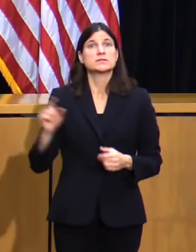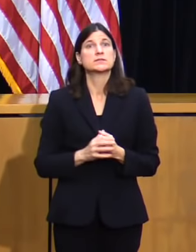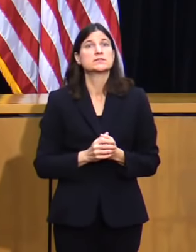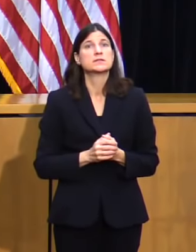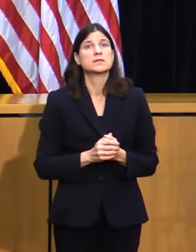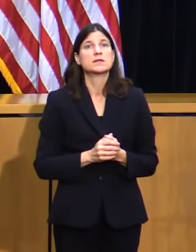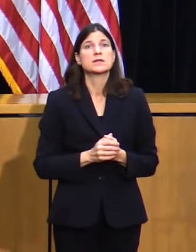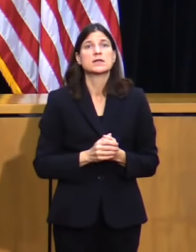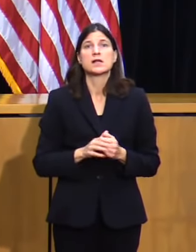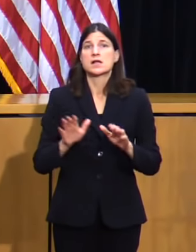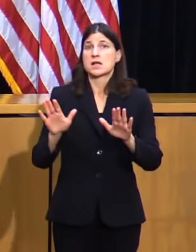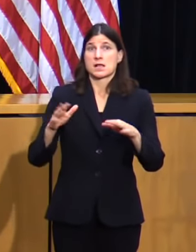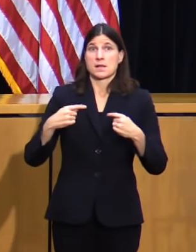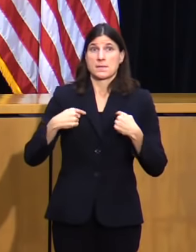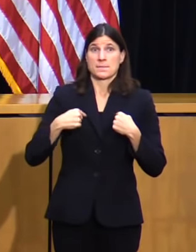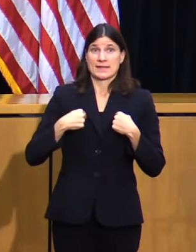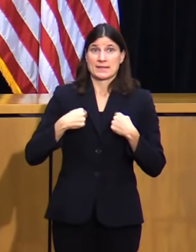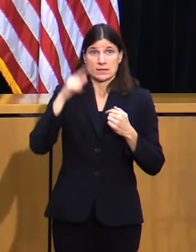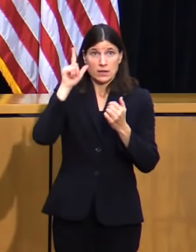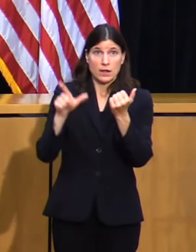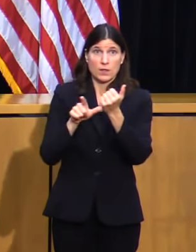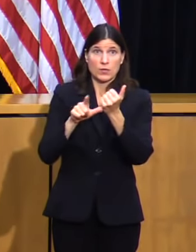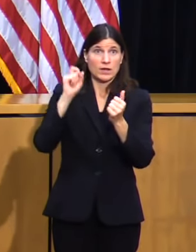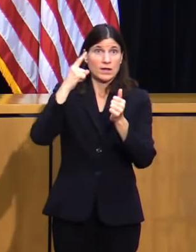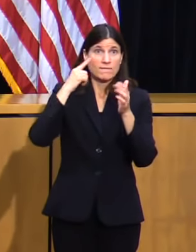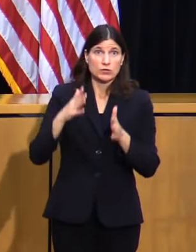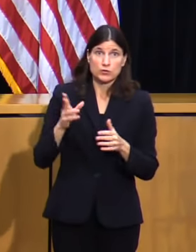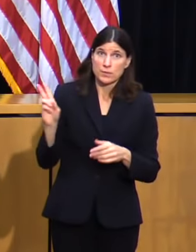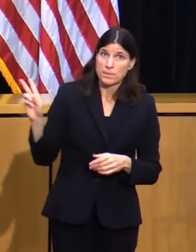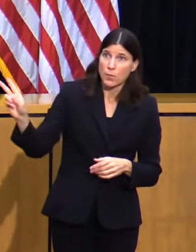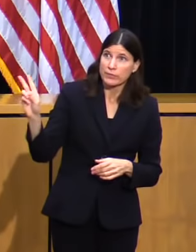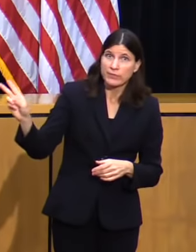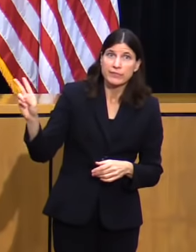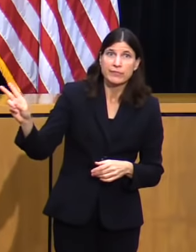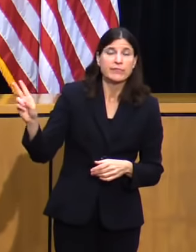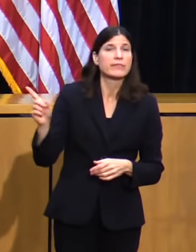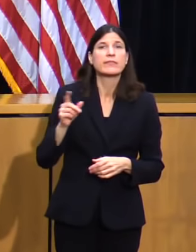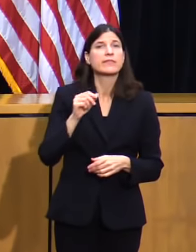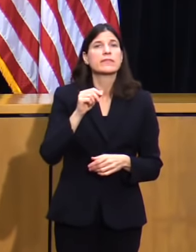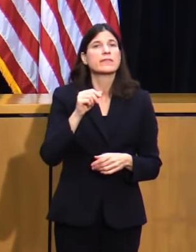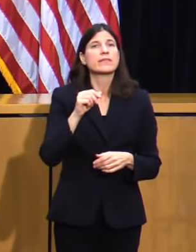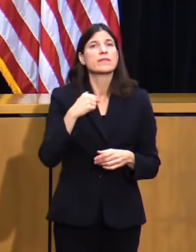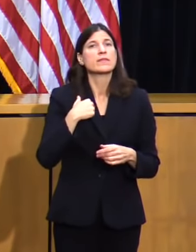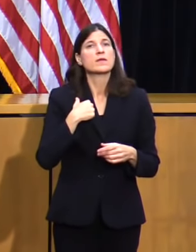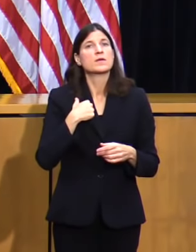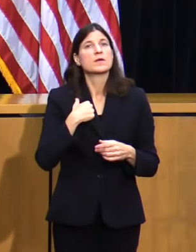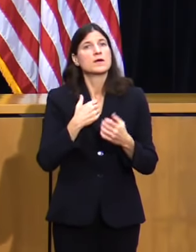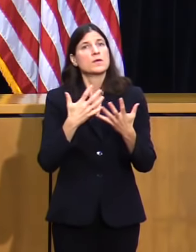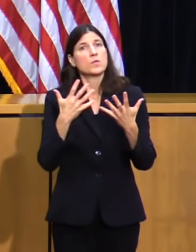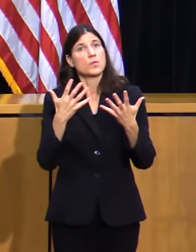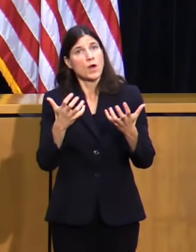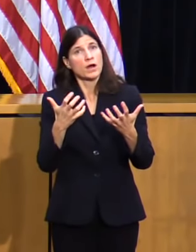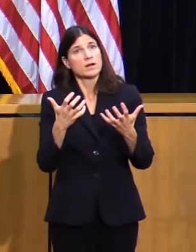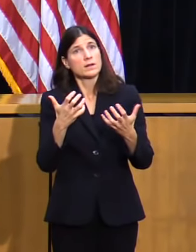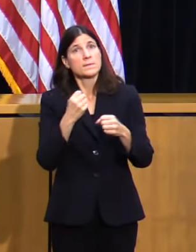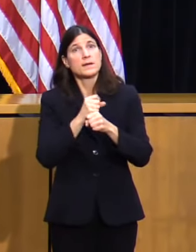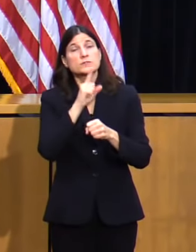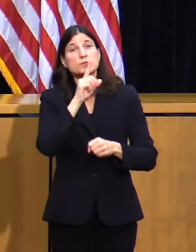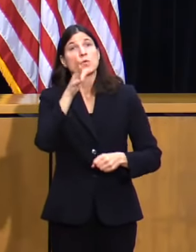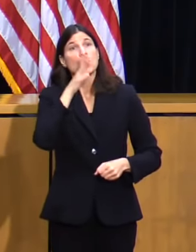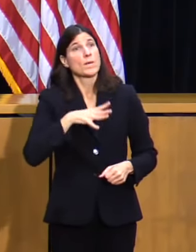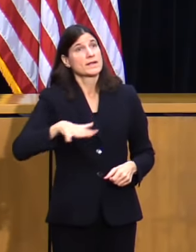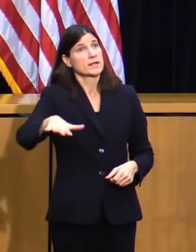of pieces of legislation to strengthen Massachusetts, both women's access to reproductive health services in Massachusetts